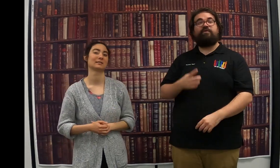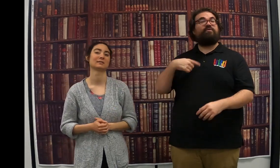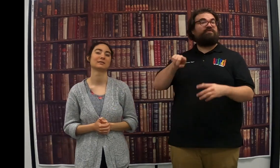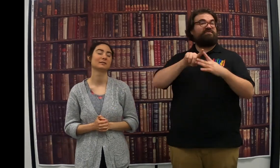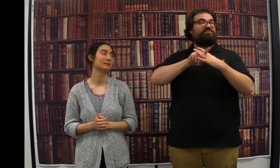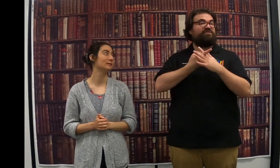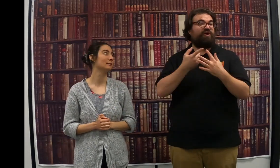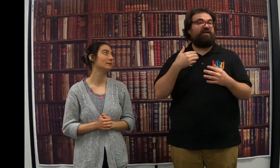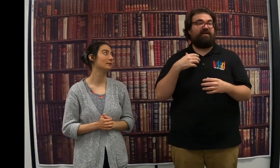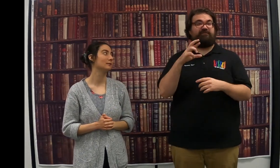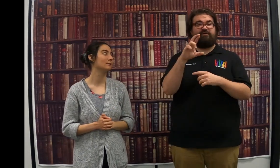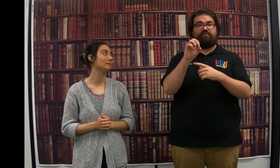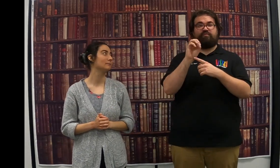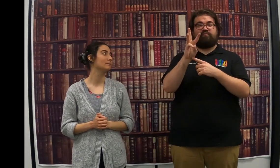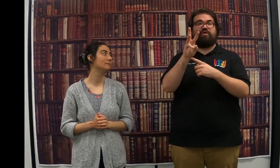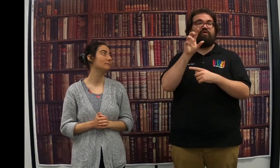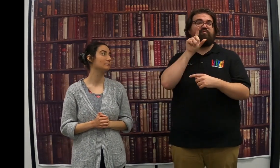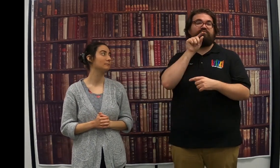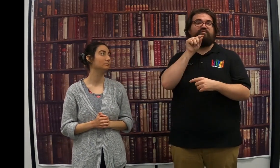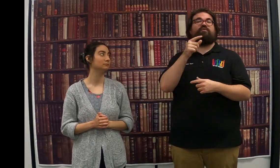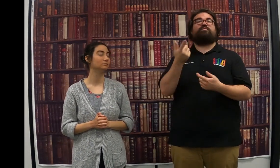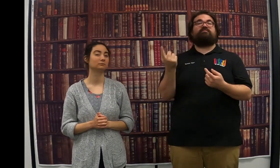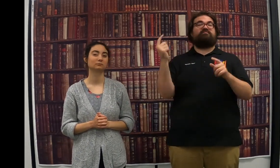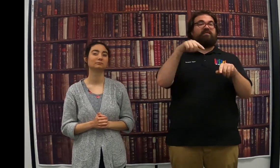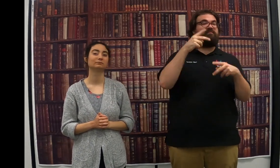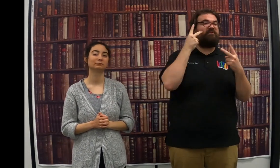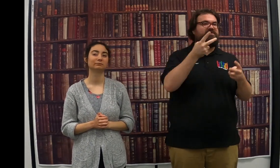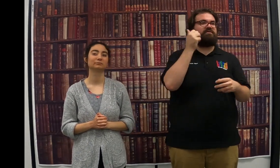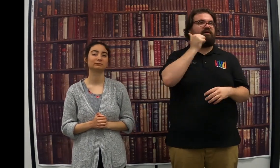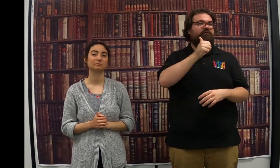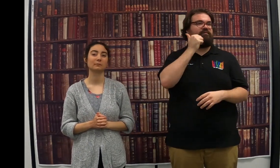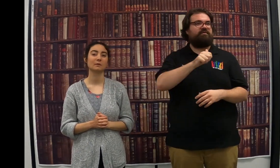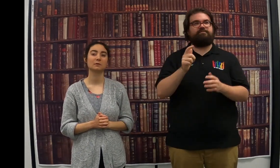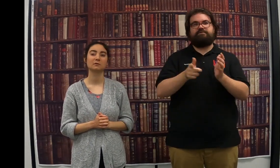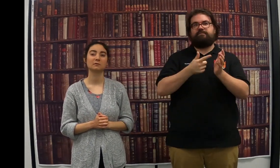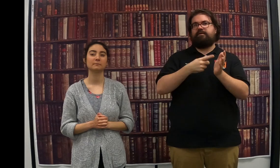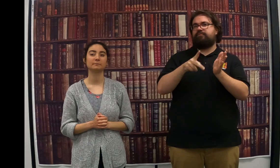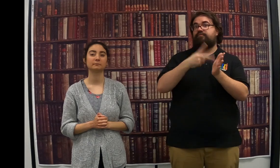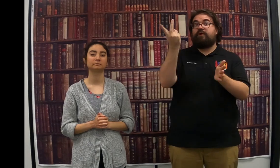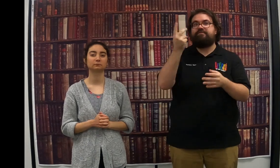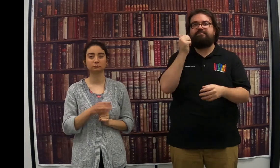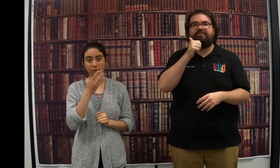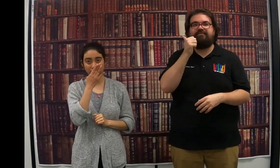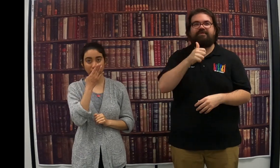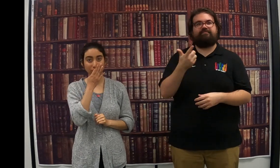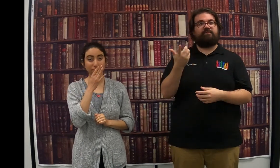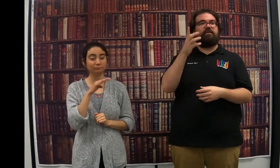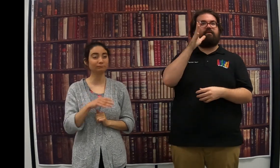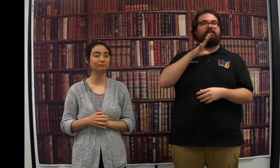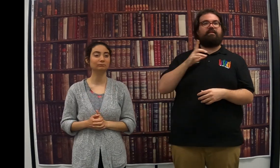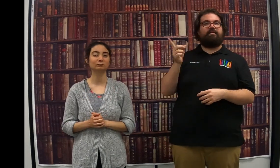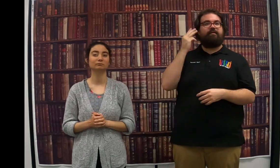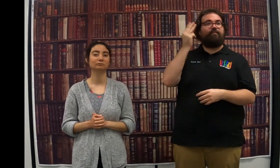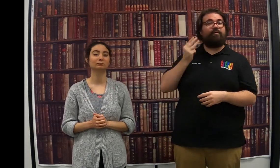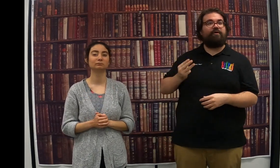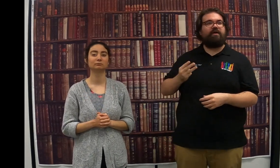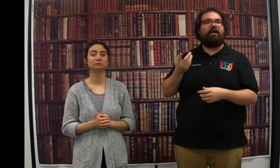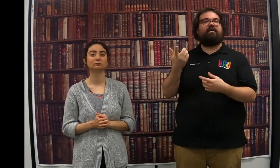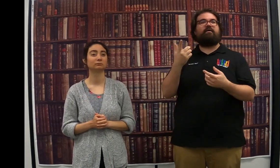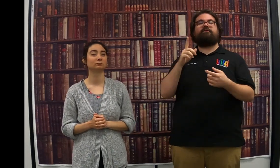We've started having a crow visit us daily, sometimes twice daily, and Lady Morgana has taken to greeting them every time